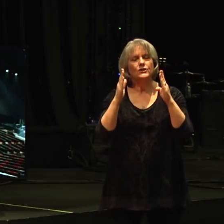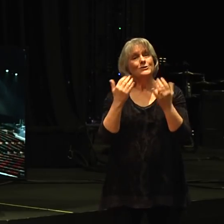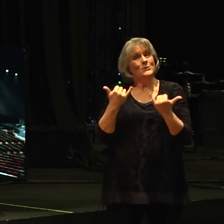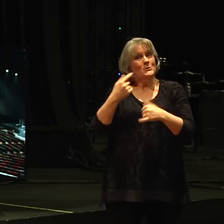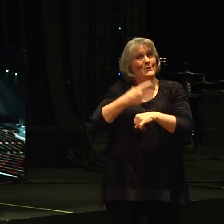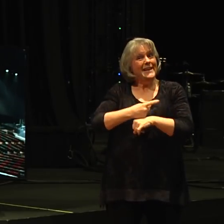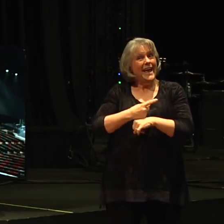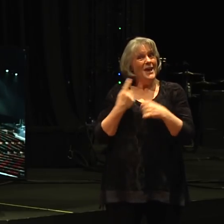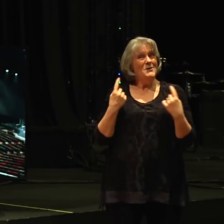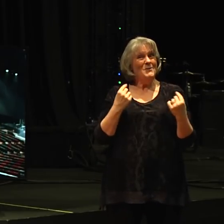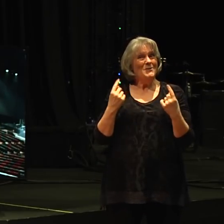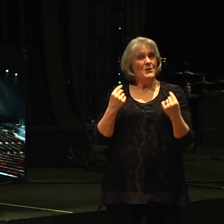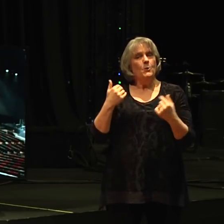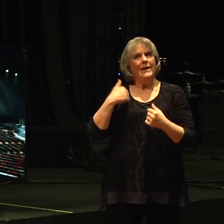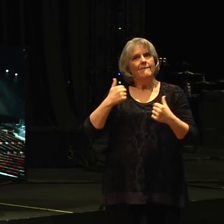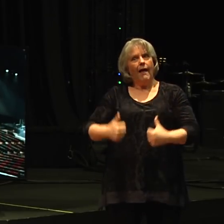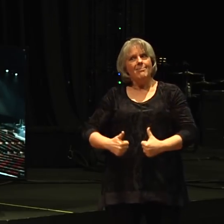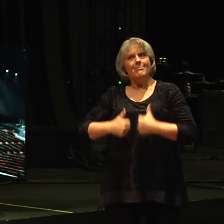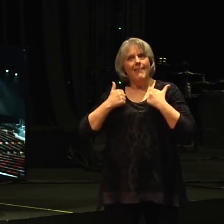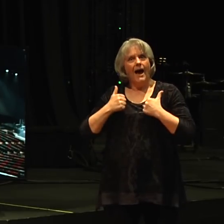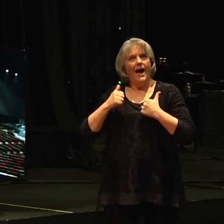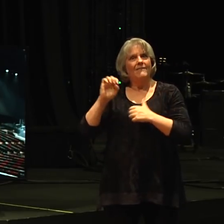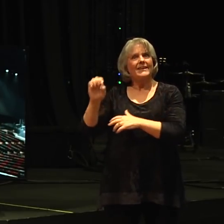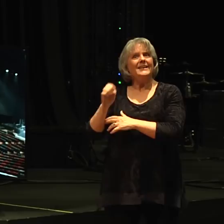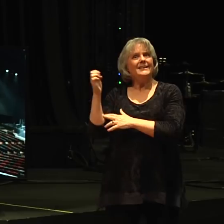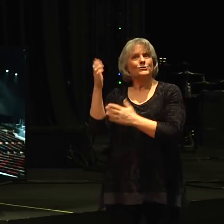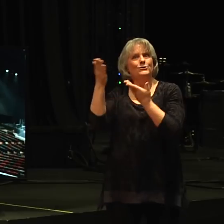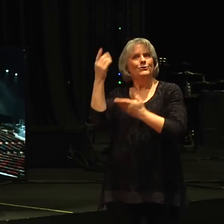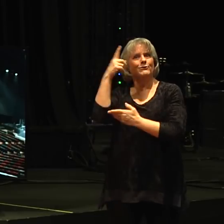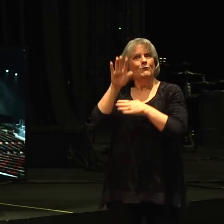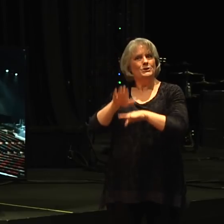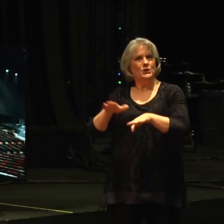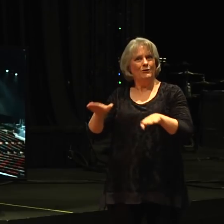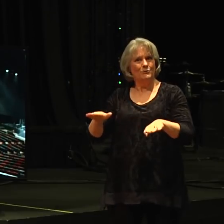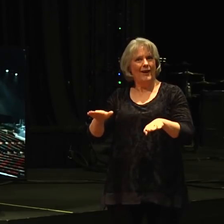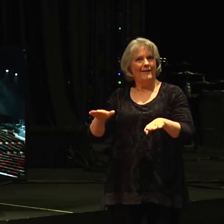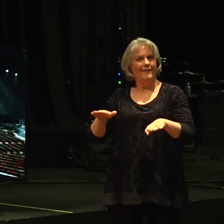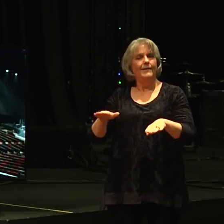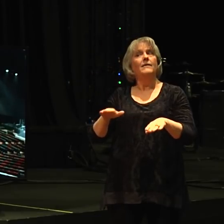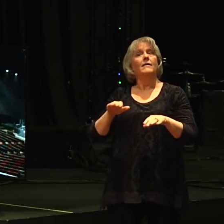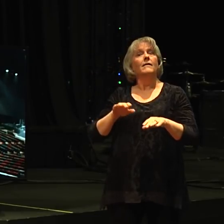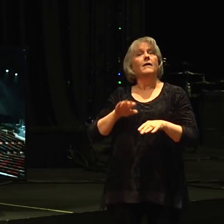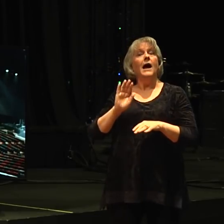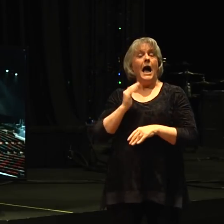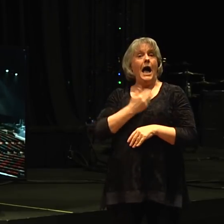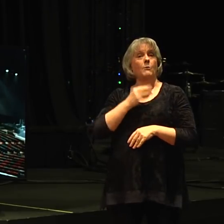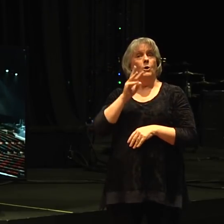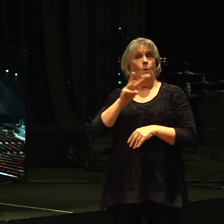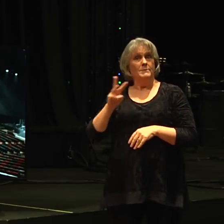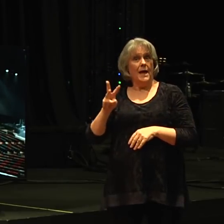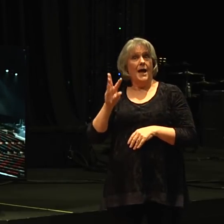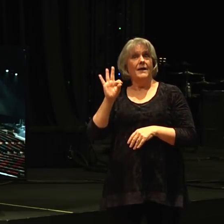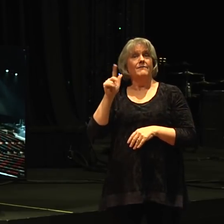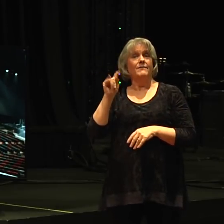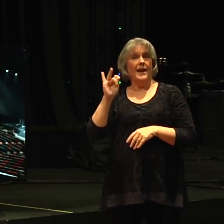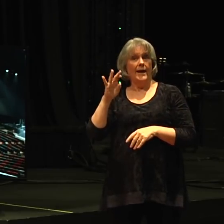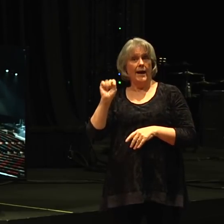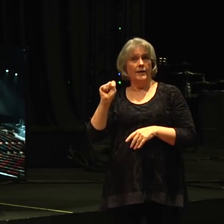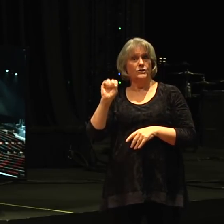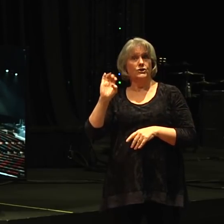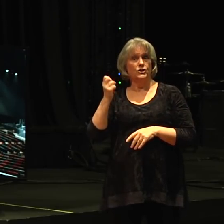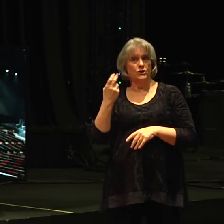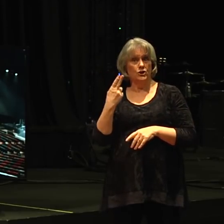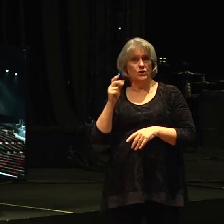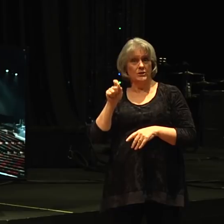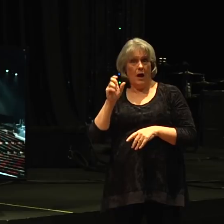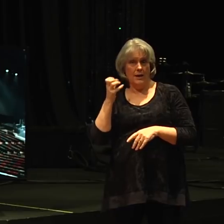we're actually hosting a live Easter service for your kids too. You can head to the website, flatirionschurch.com. You'll see the link for it.